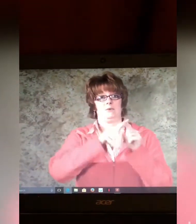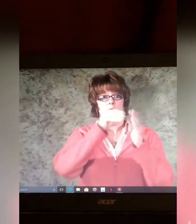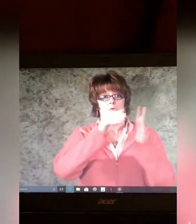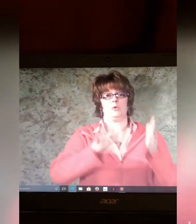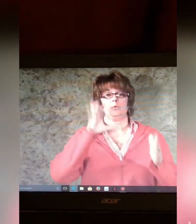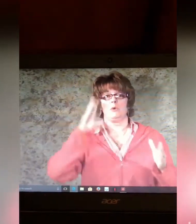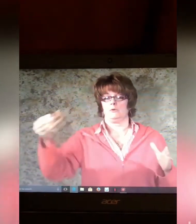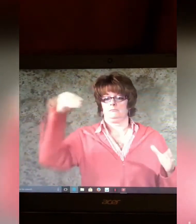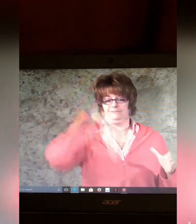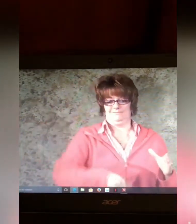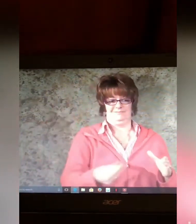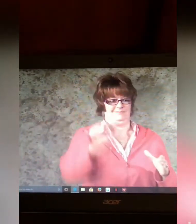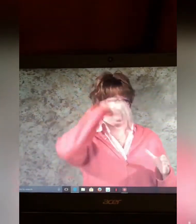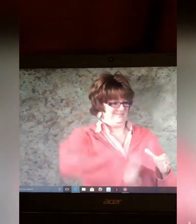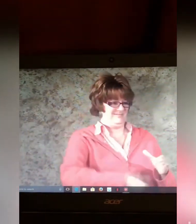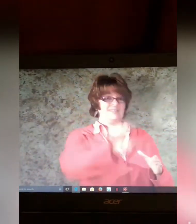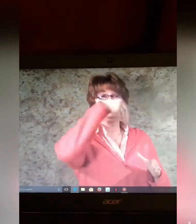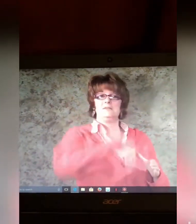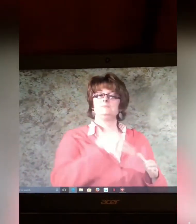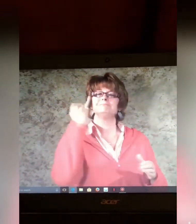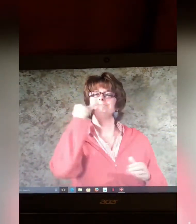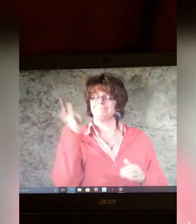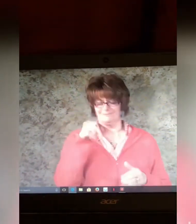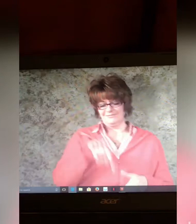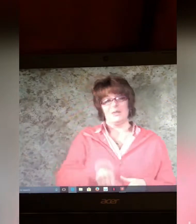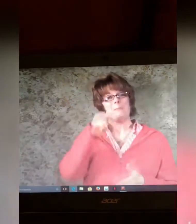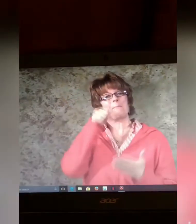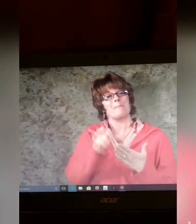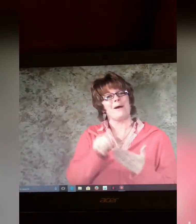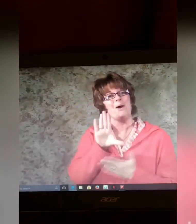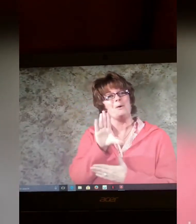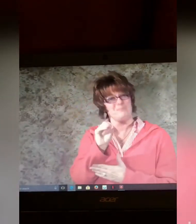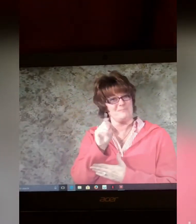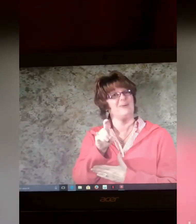so that when all the students are giving you cards, they could just put it in the hole through the box.